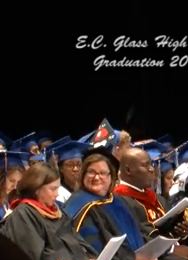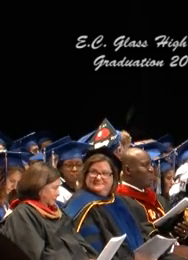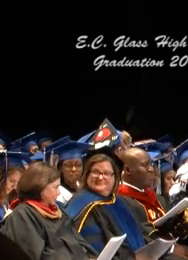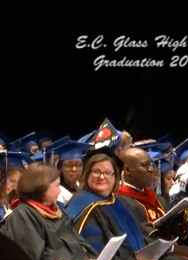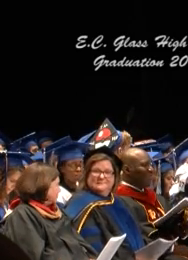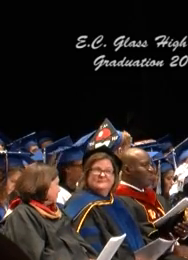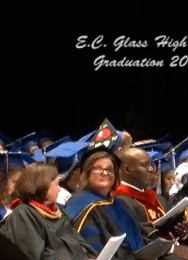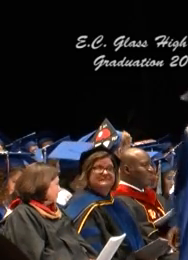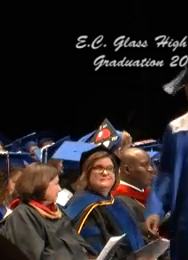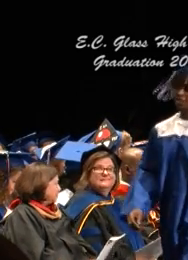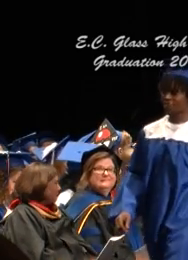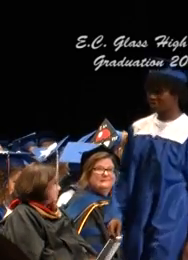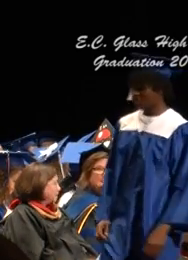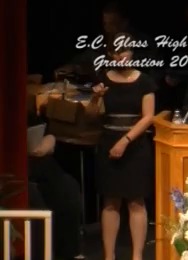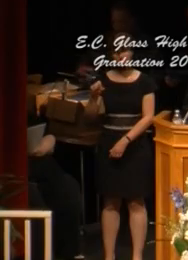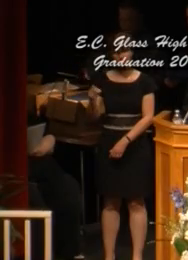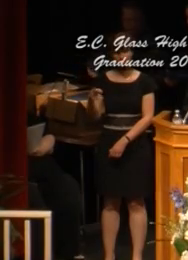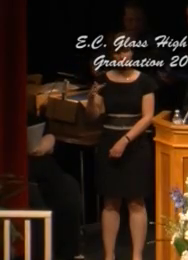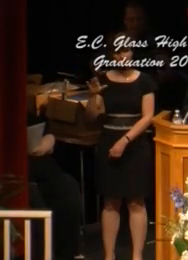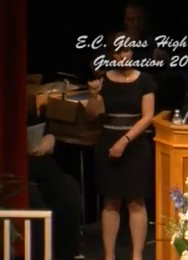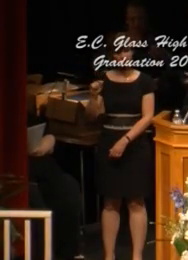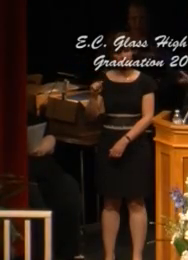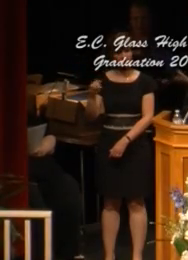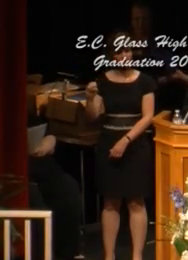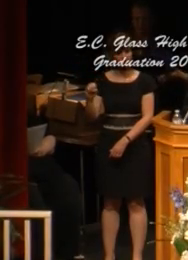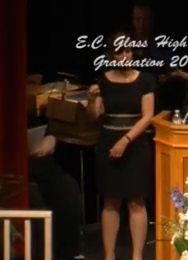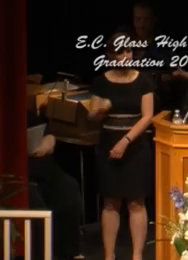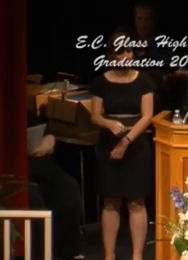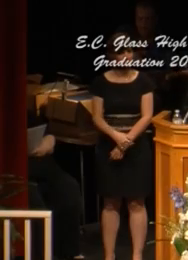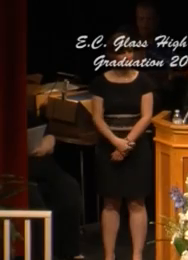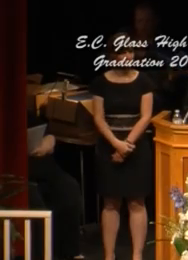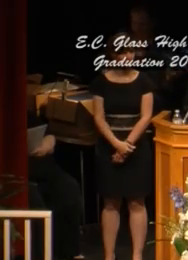Rachel Elizabeth Kate.